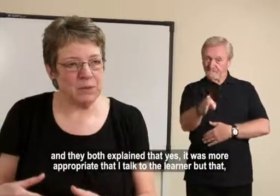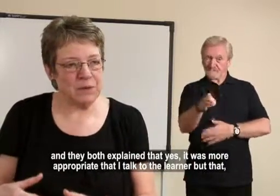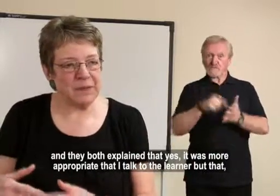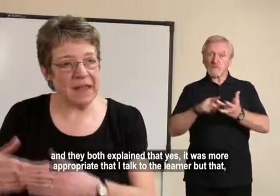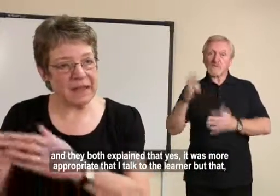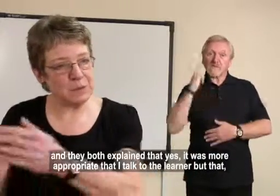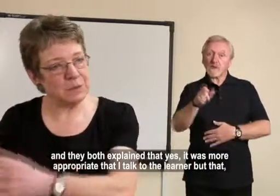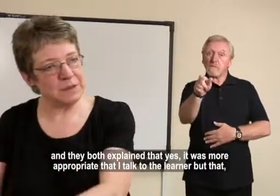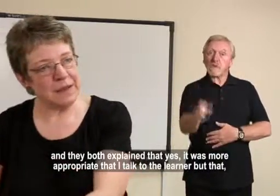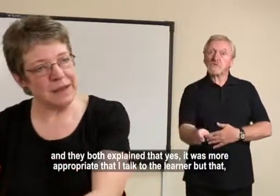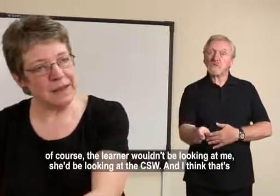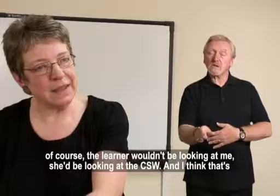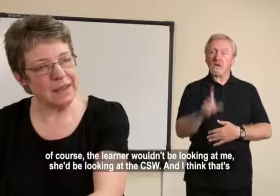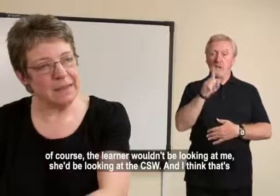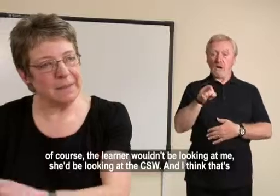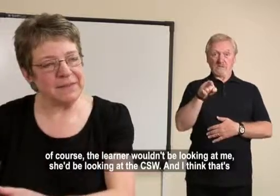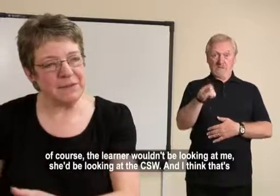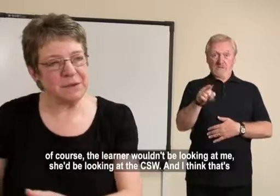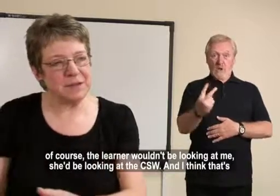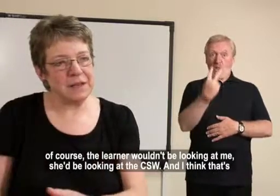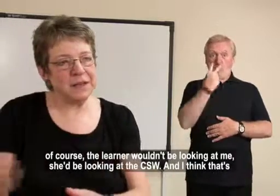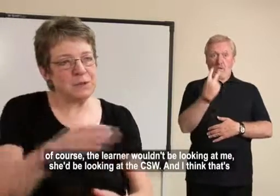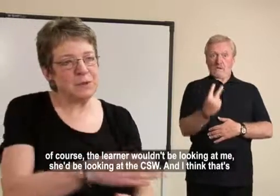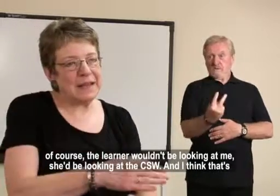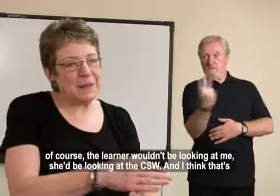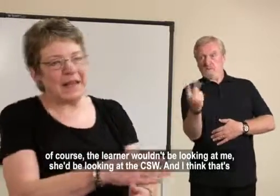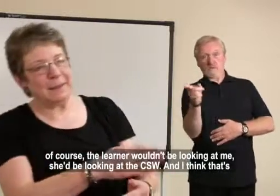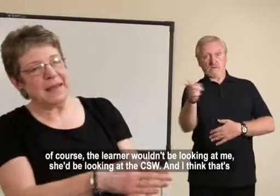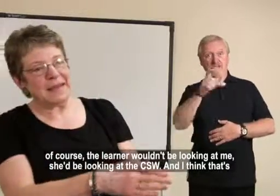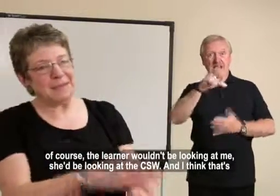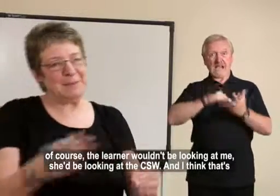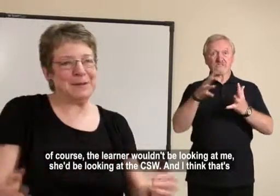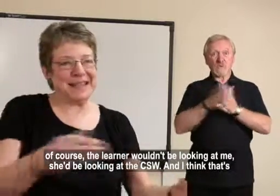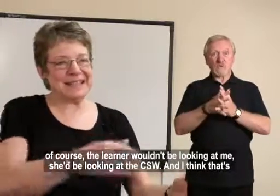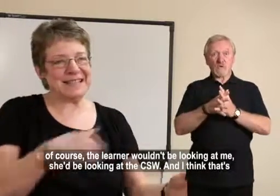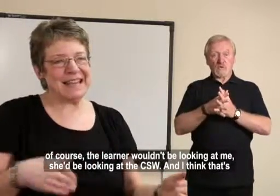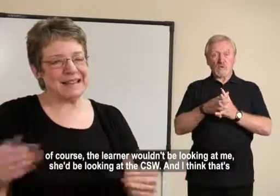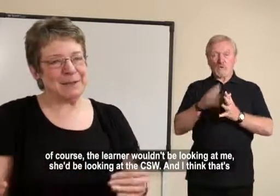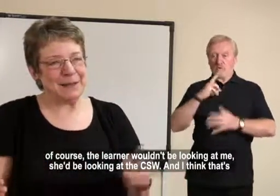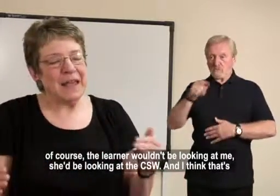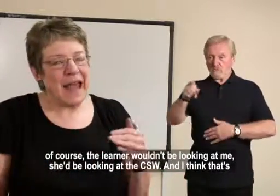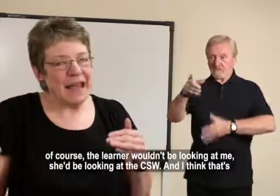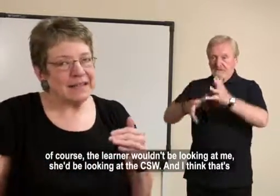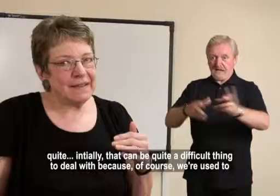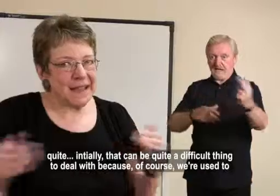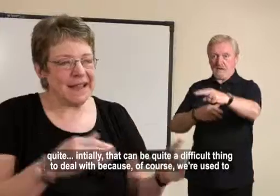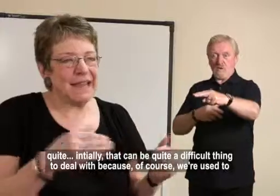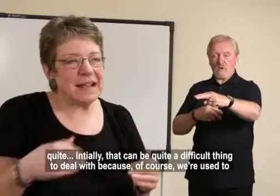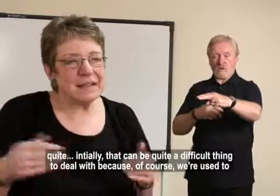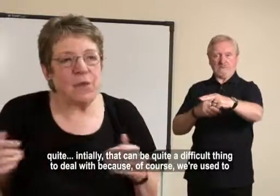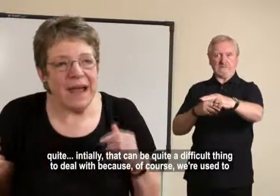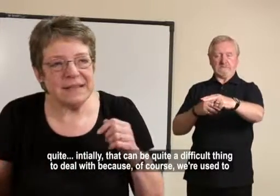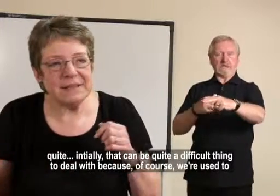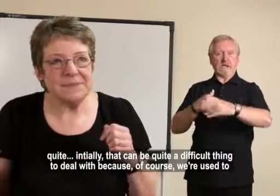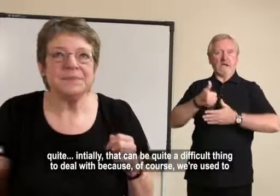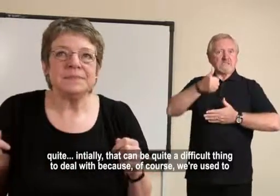it was more appropriate that I talk to the learner, but that of course the learner wouldn't be looking at me, she'd be looking at the CSW. And I think